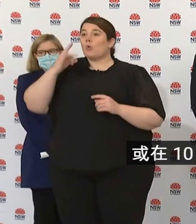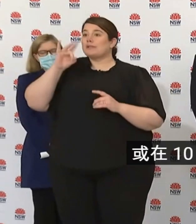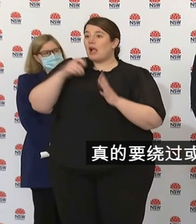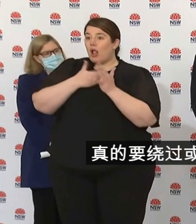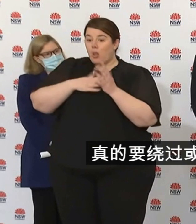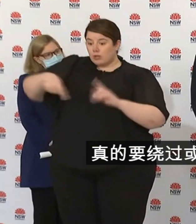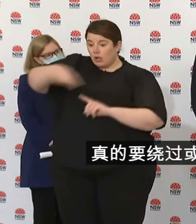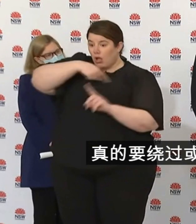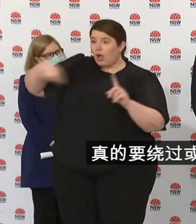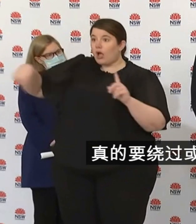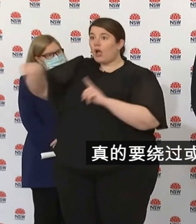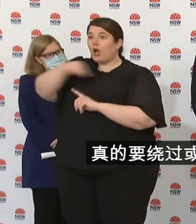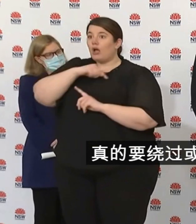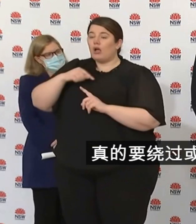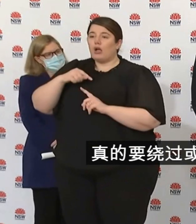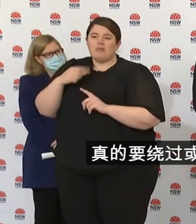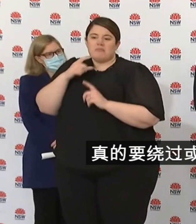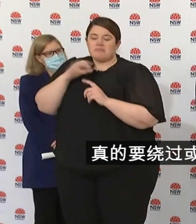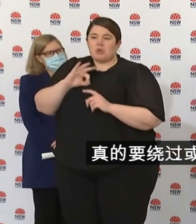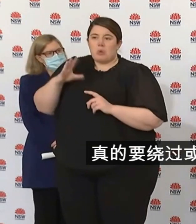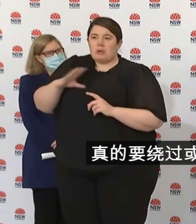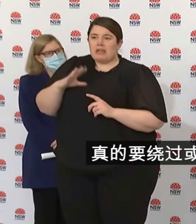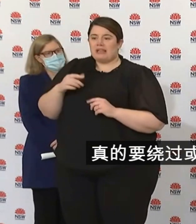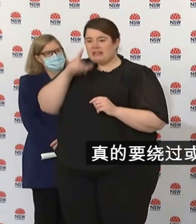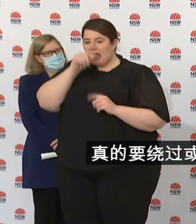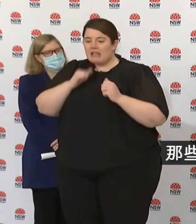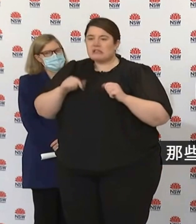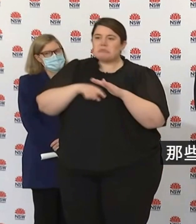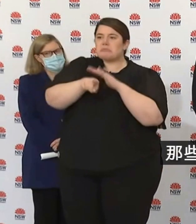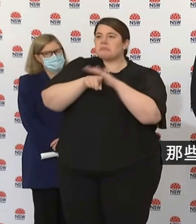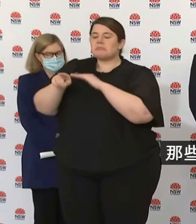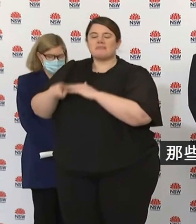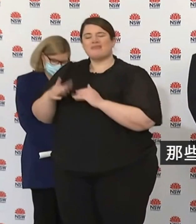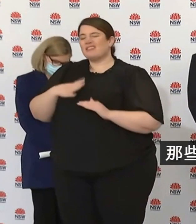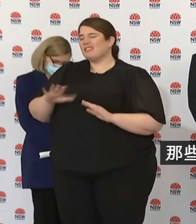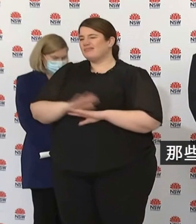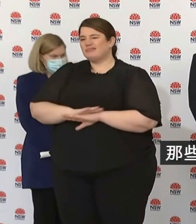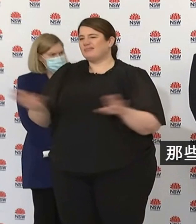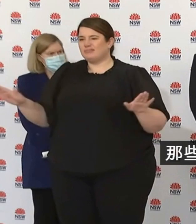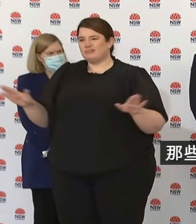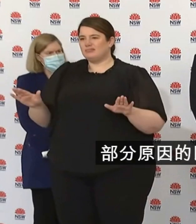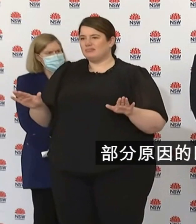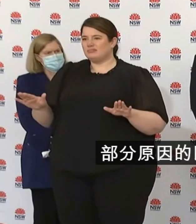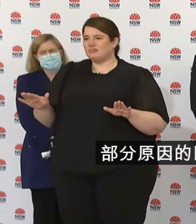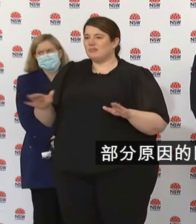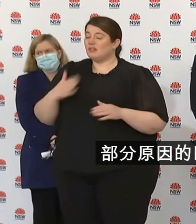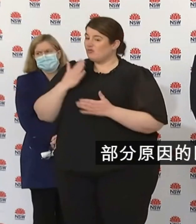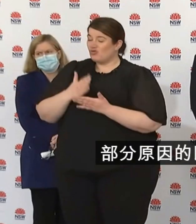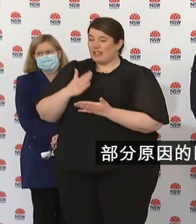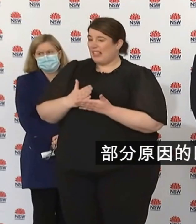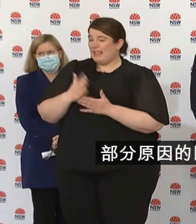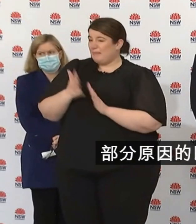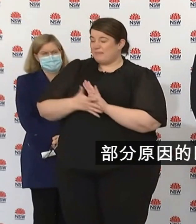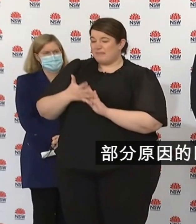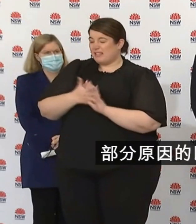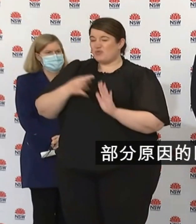kilometres really to get around or to breach the health orders. And that can't continue in those communities where the virus is circulating the rate at which it